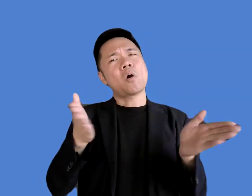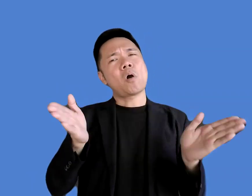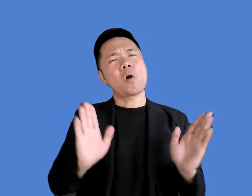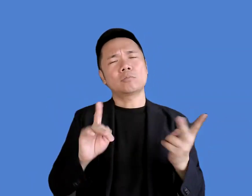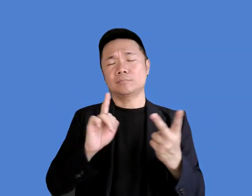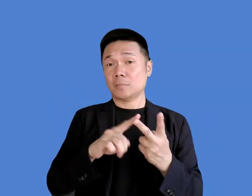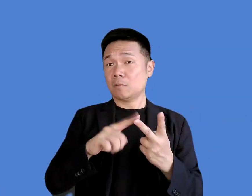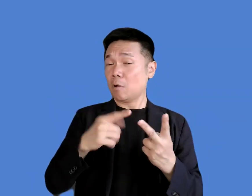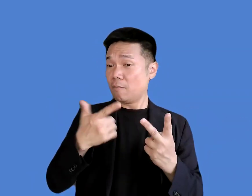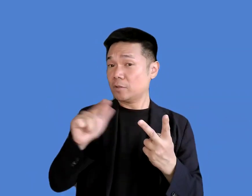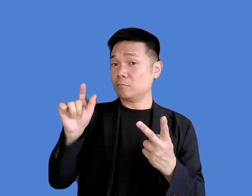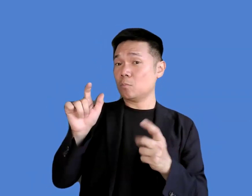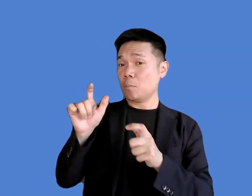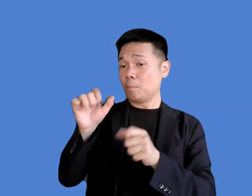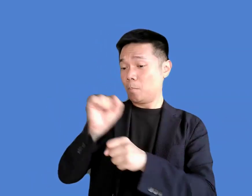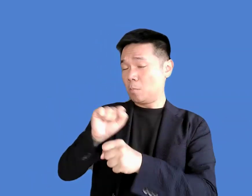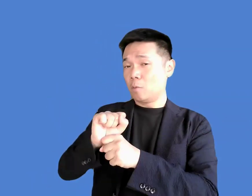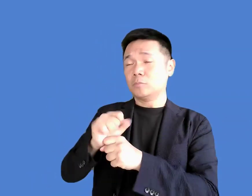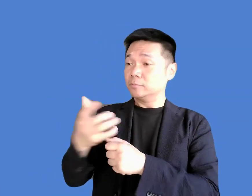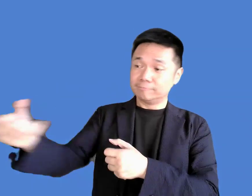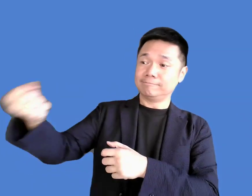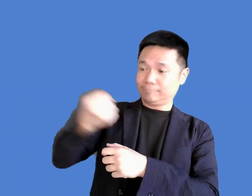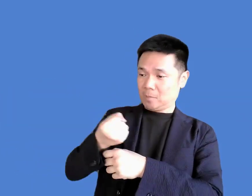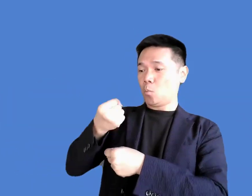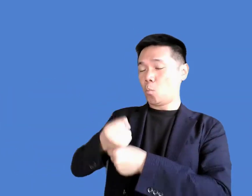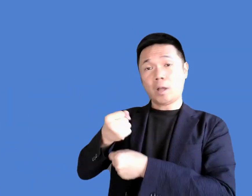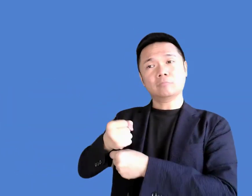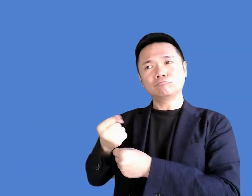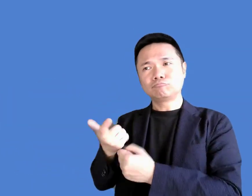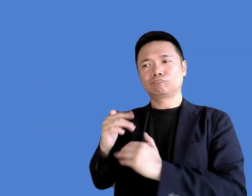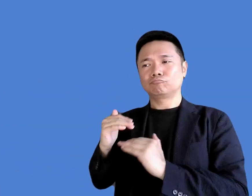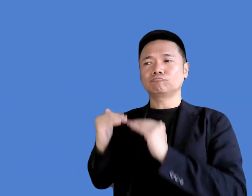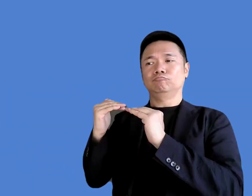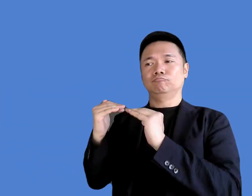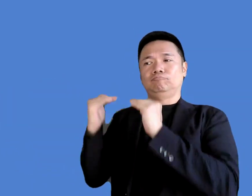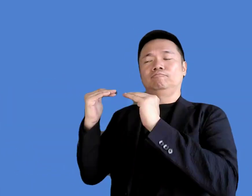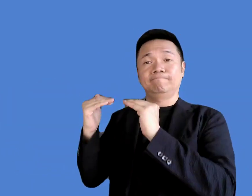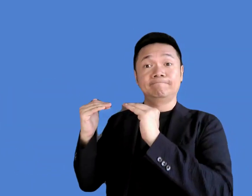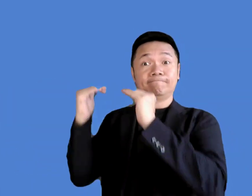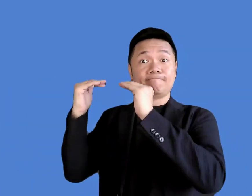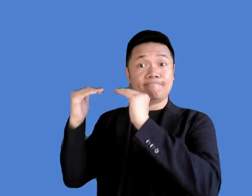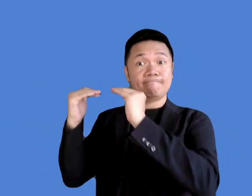life cycle, from recruitment to promotion to succession processes to